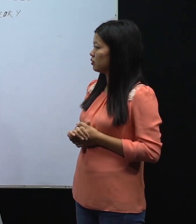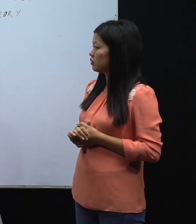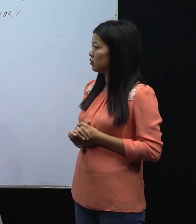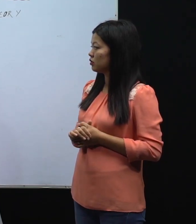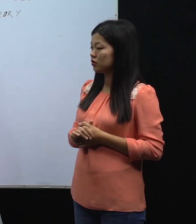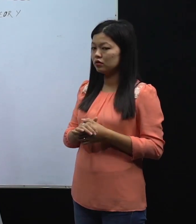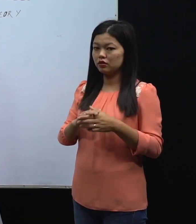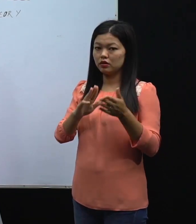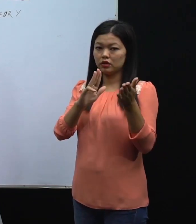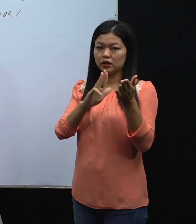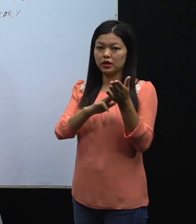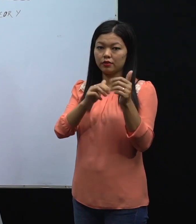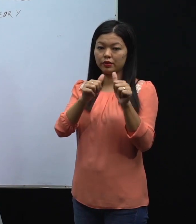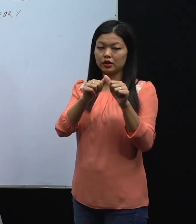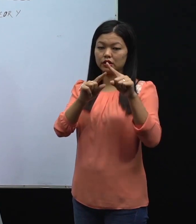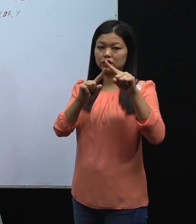matter